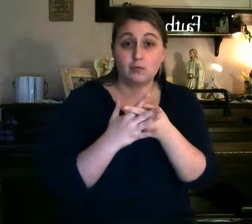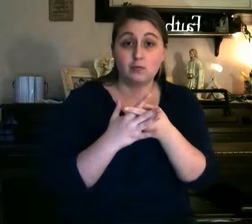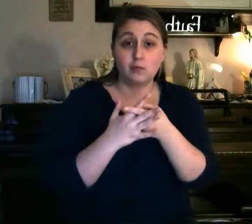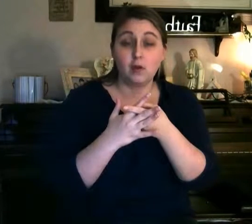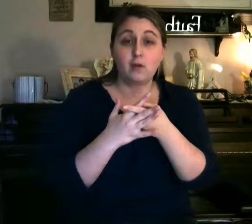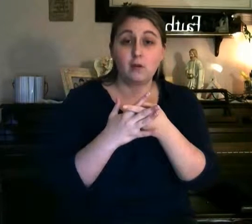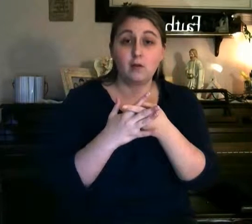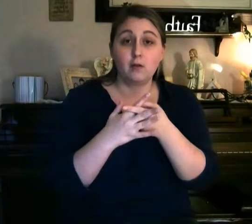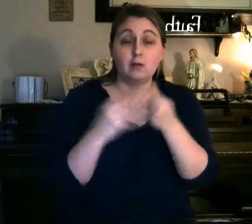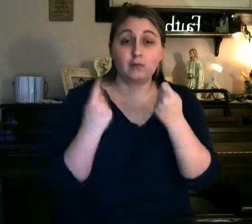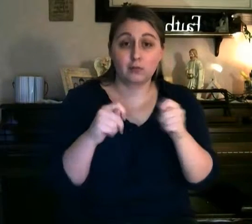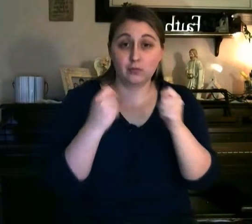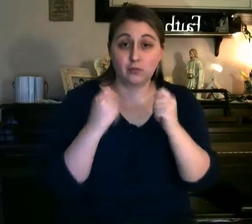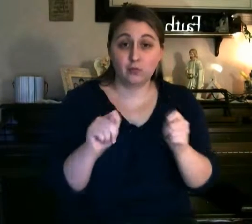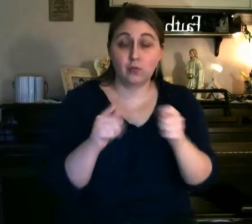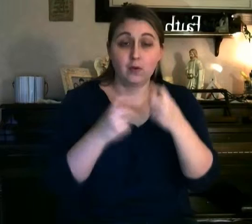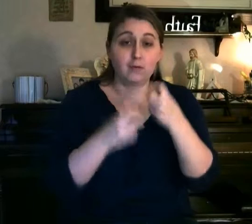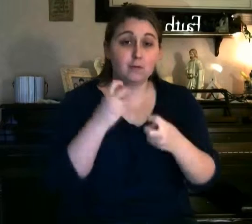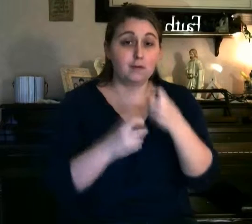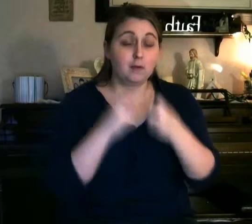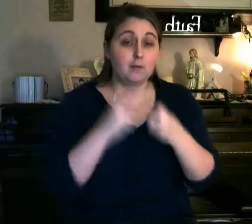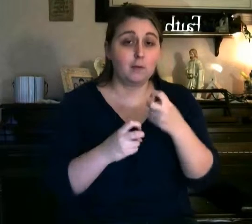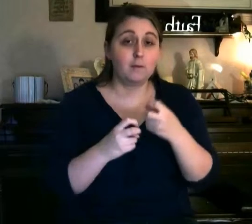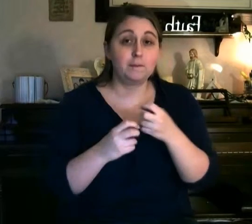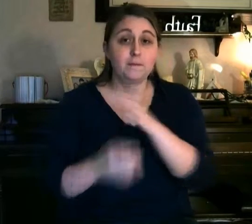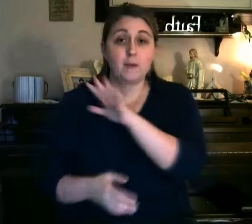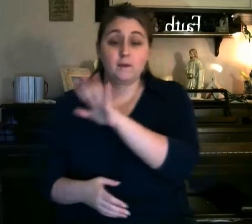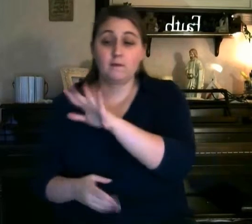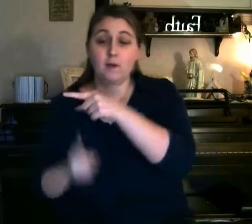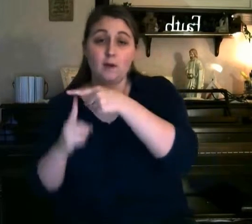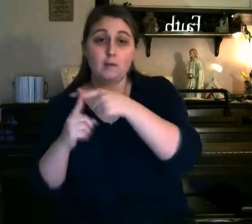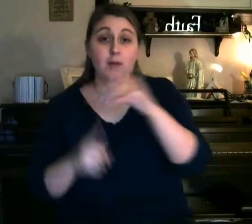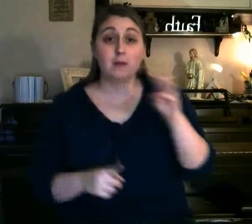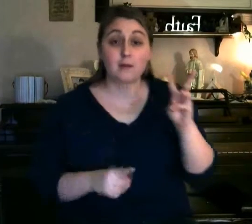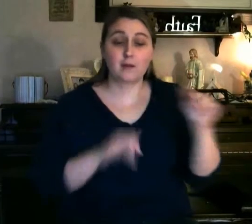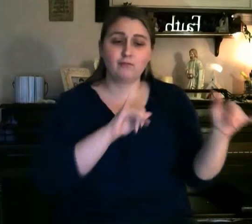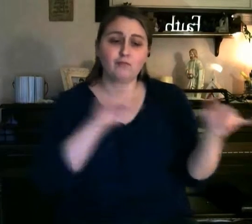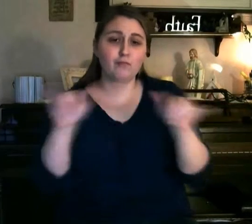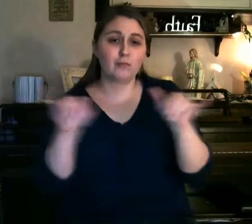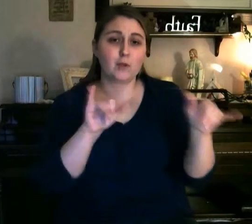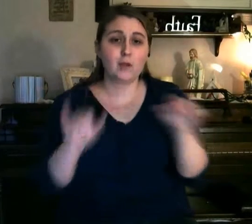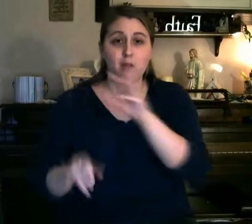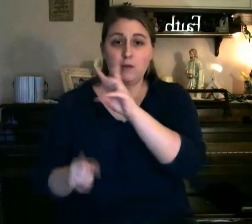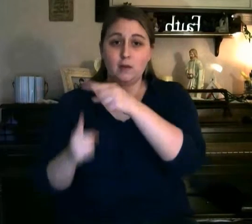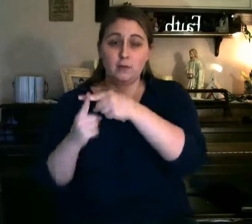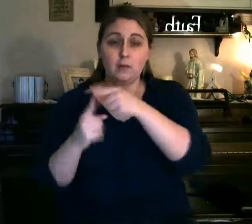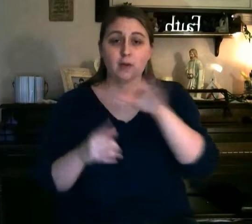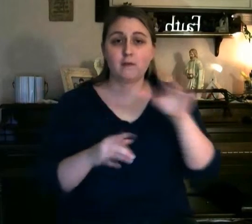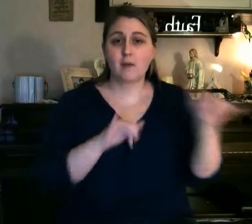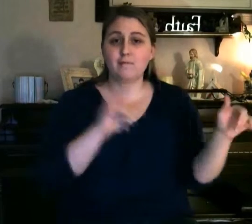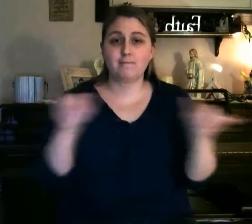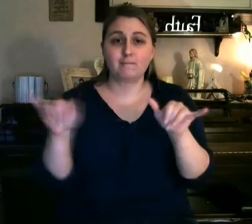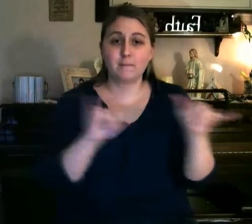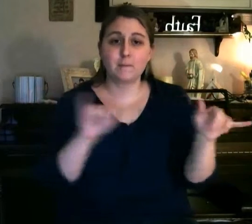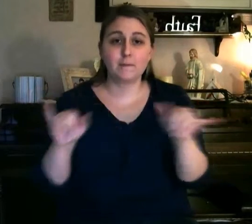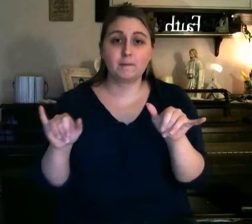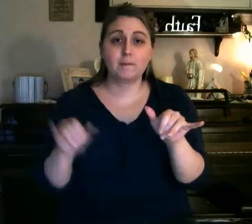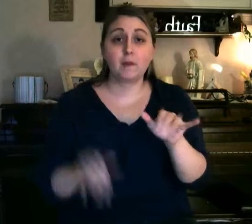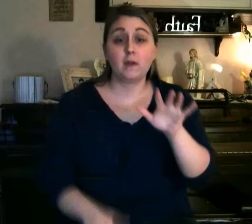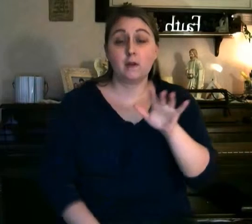it doesn't matter what order, 5 plus 6 is the same thing as 6 plus 5. And that makes sense. If I have 5 avocados and you give me